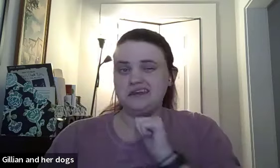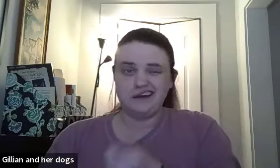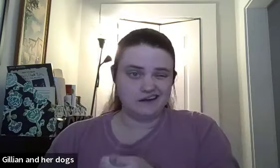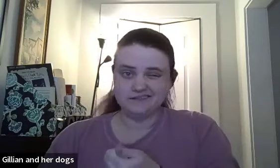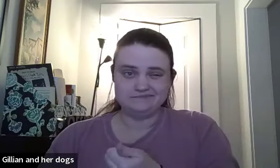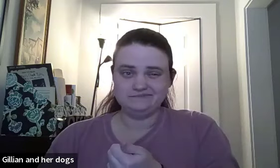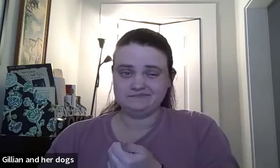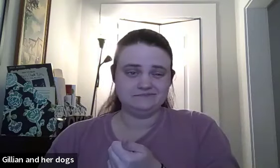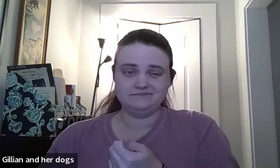cannot.